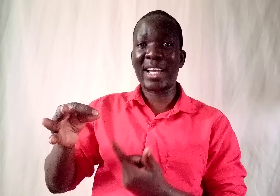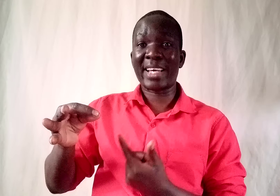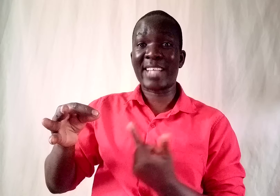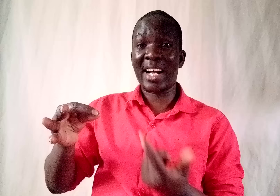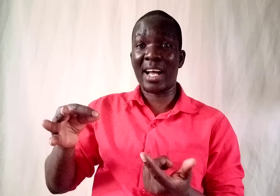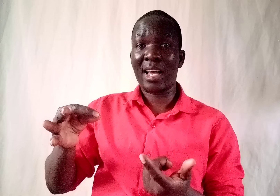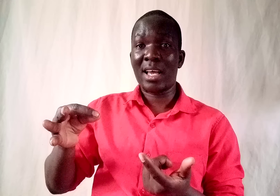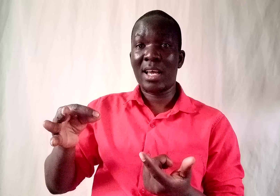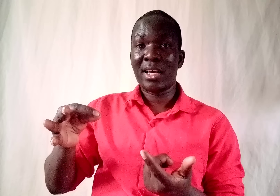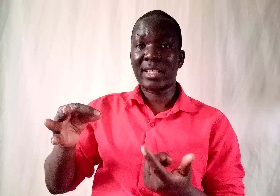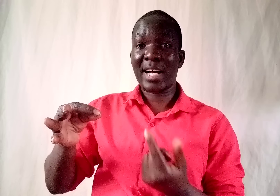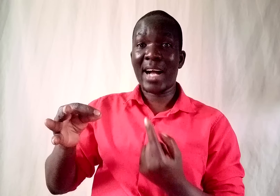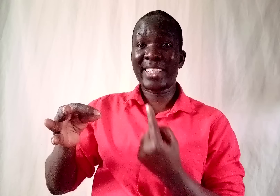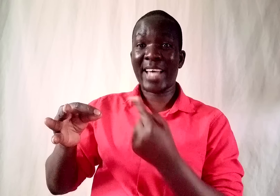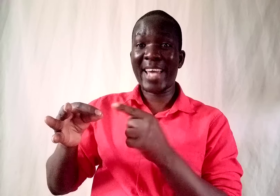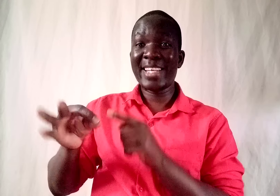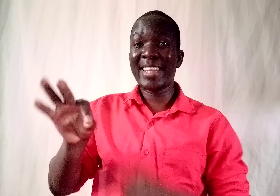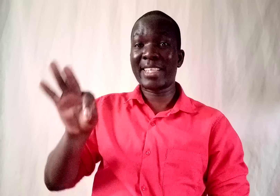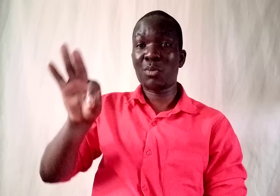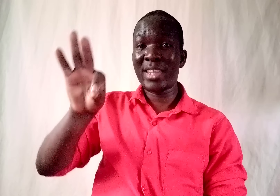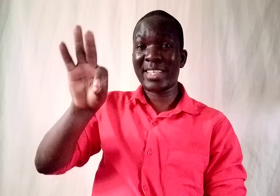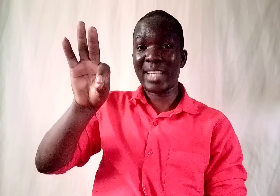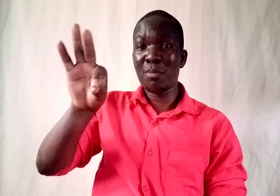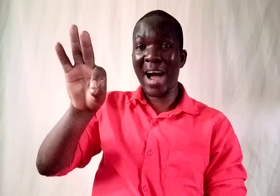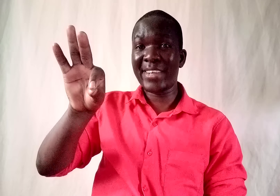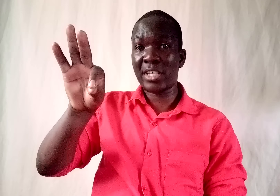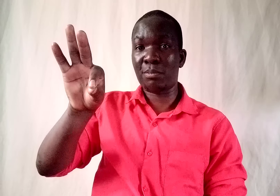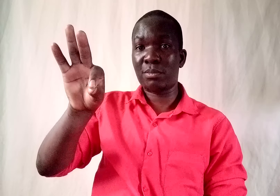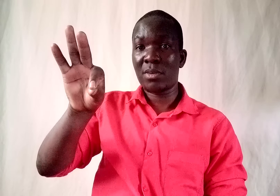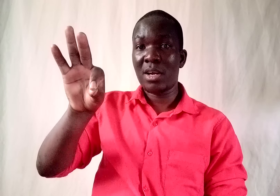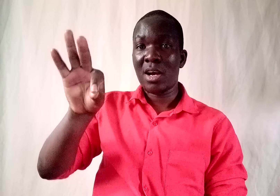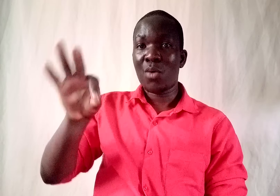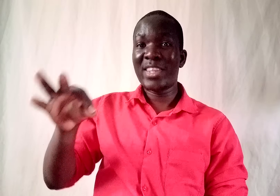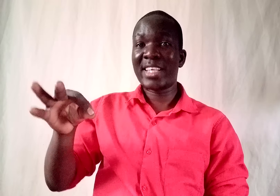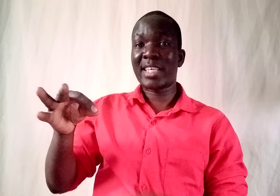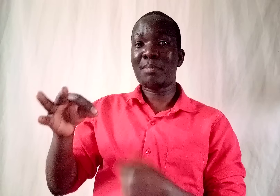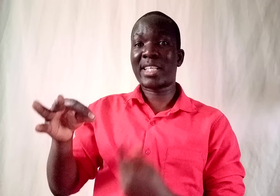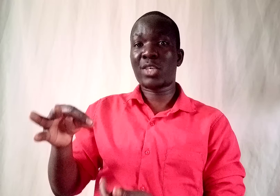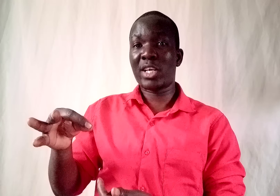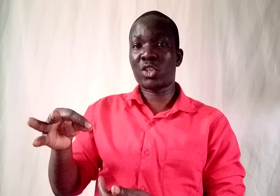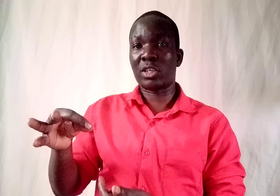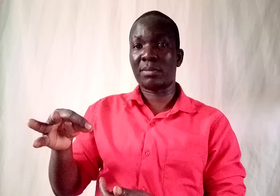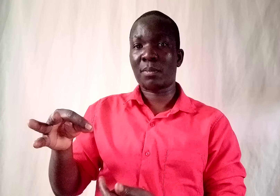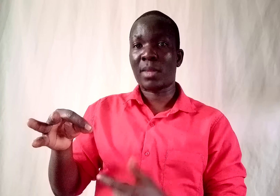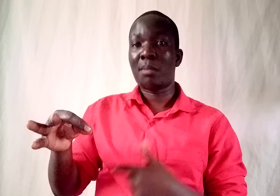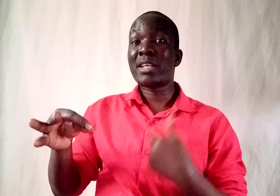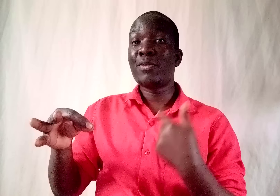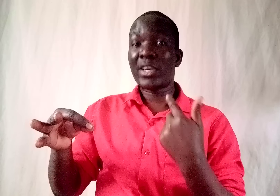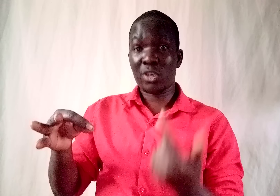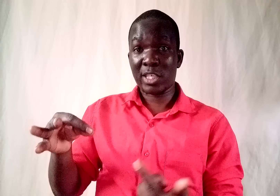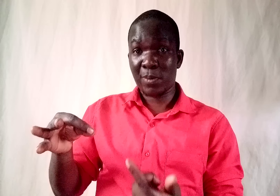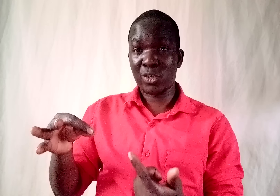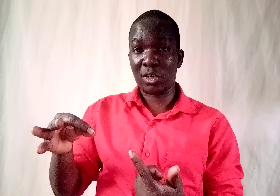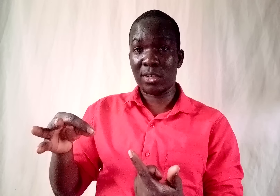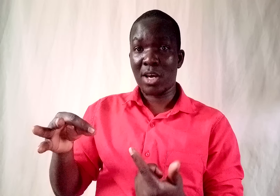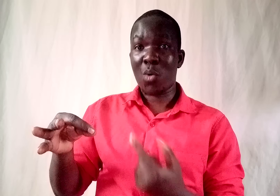like Chang'aa. Chang'aa is signed in this with the same hand shape, with the same articulation, but facial expression will